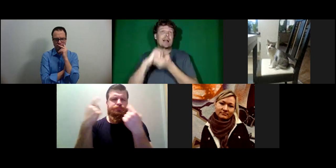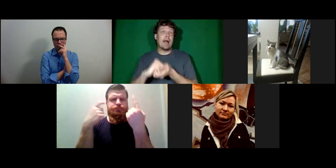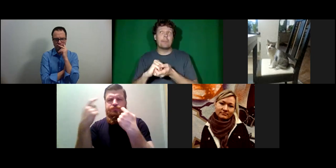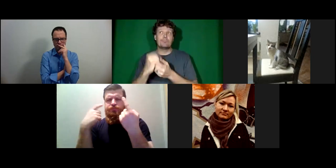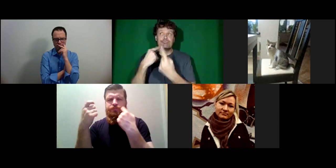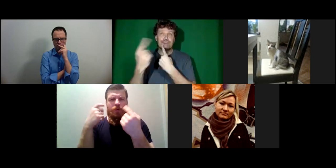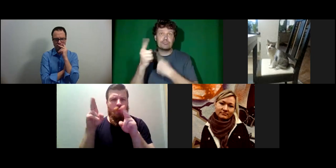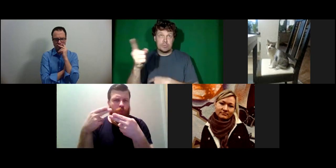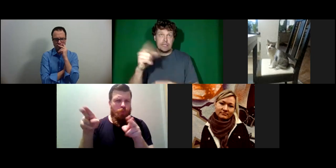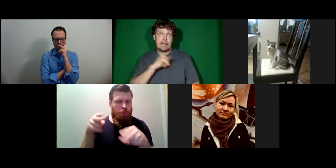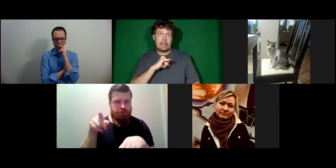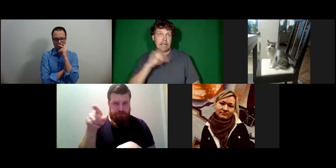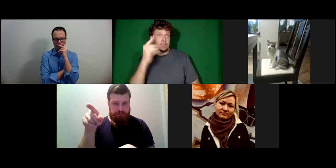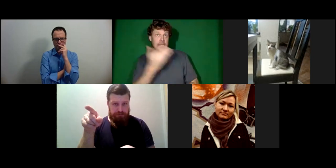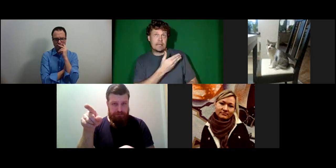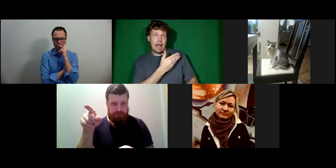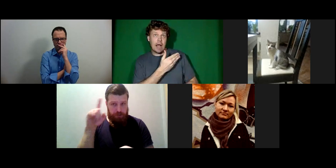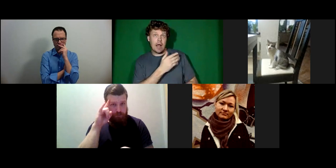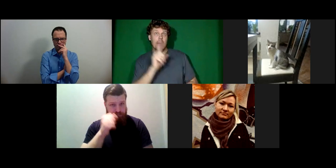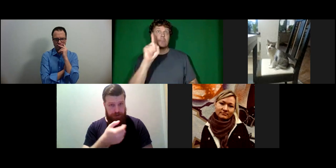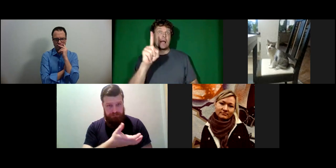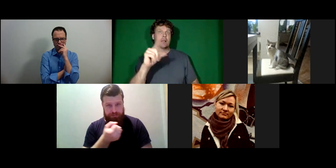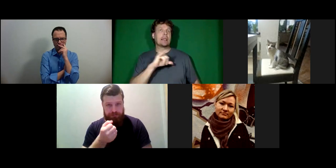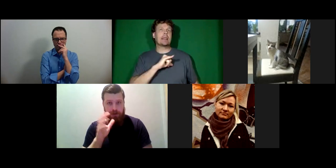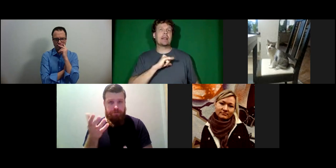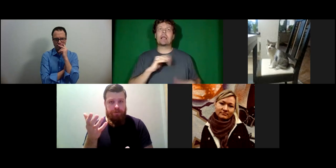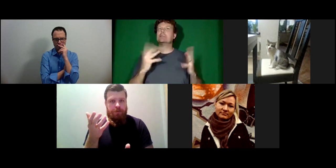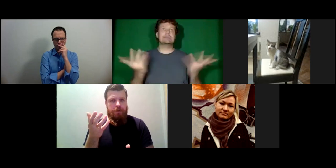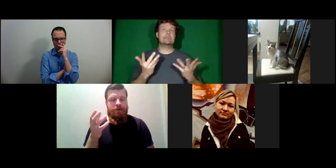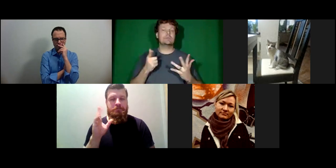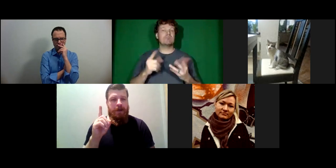had a lot of contacts and there was one club that was interested.